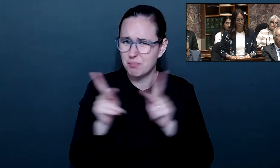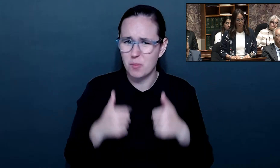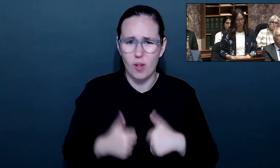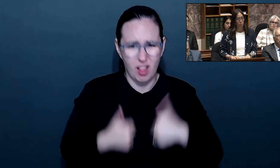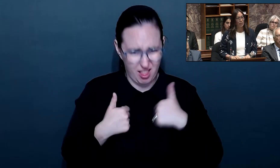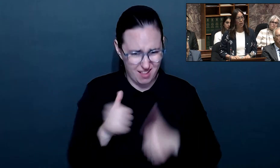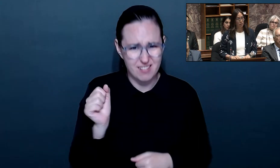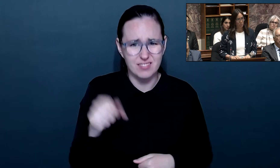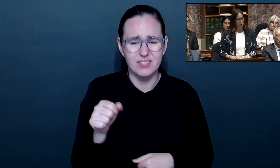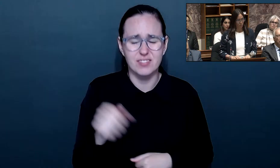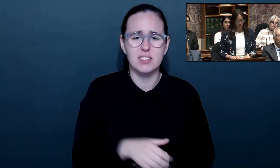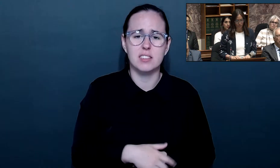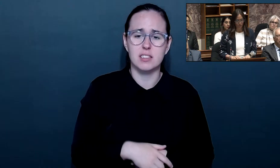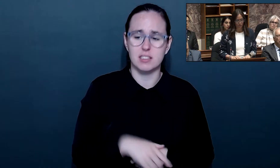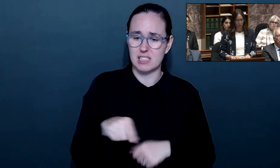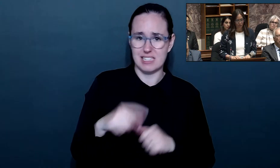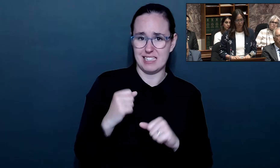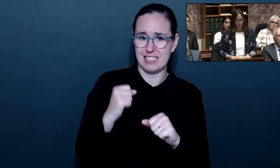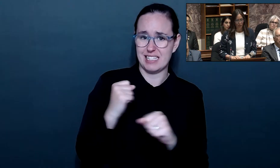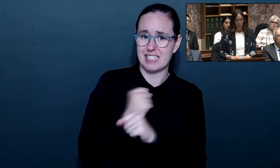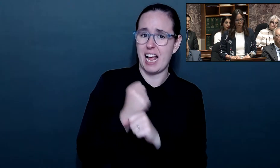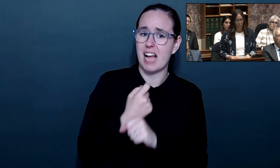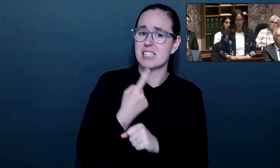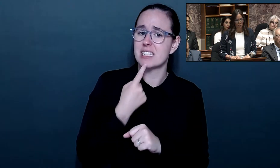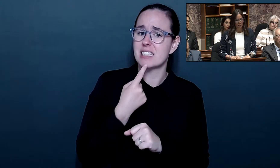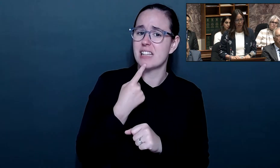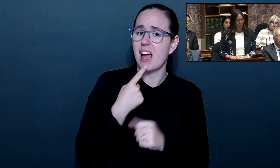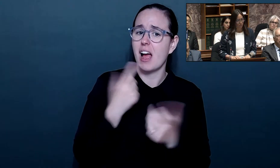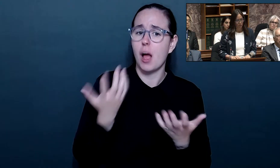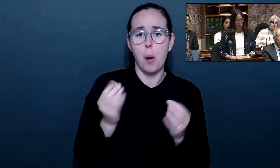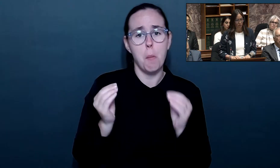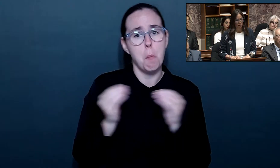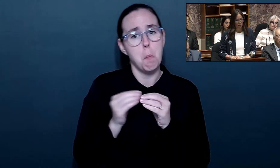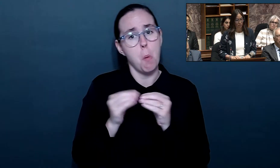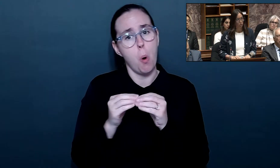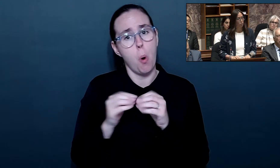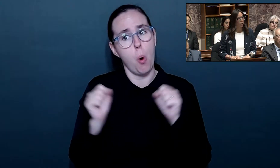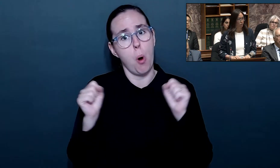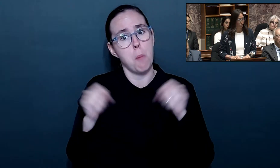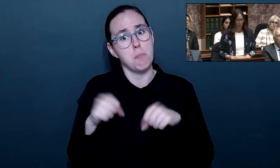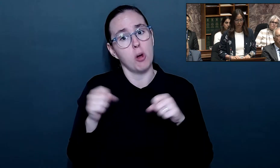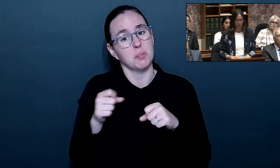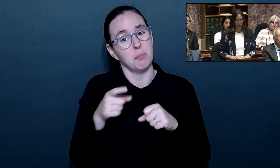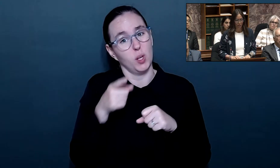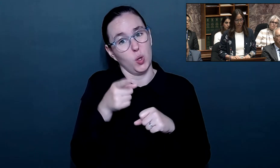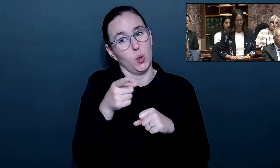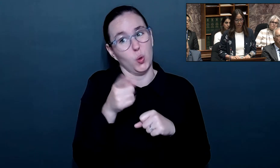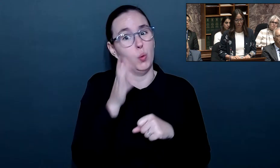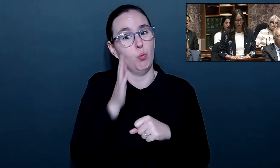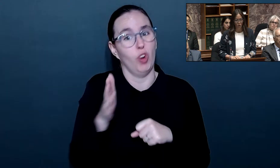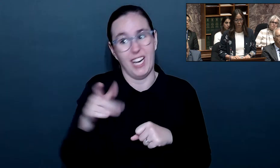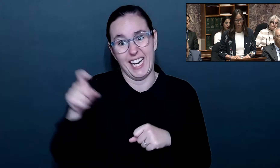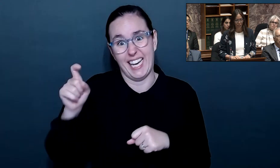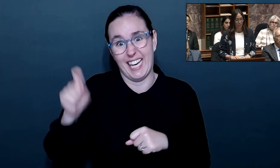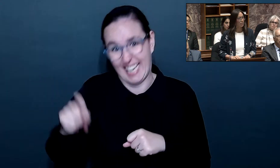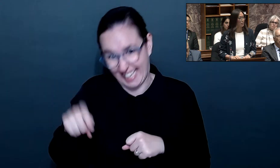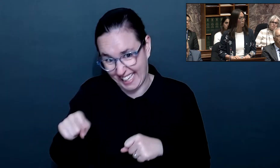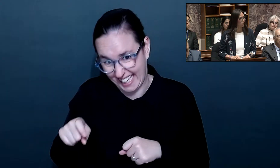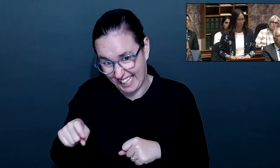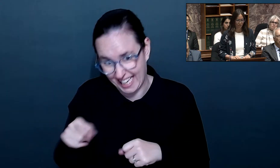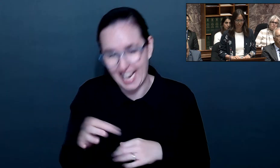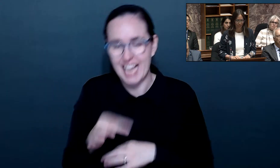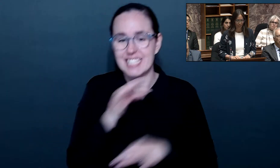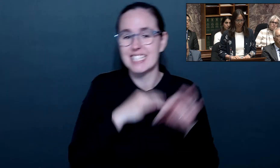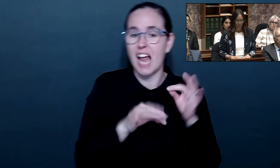transplant than you are to become an organ donor. That's what makes these acts of generosity so extraordinary. They offer hope when it's